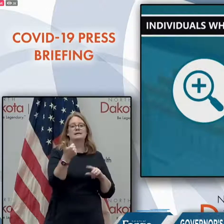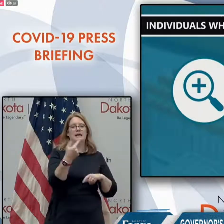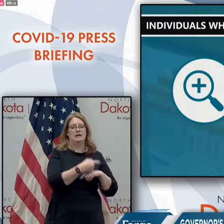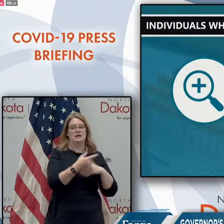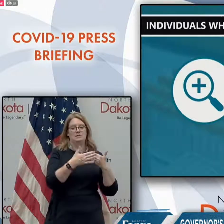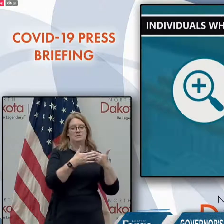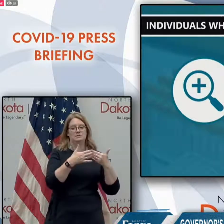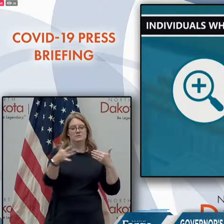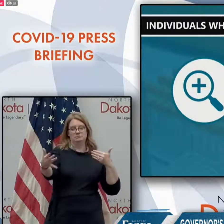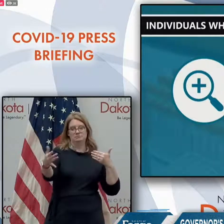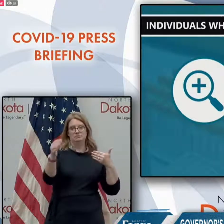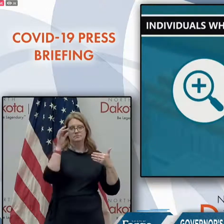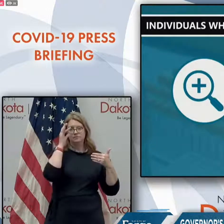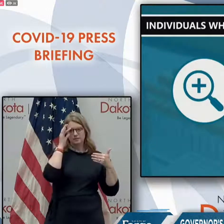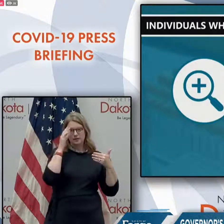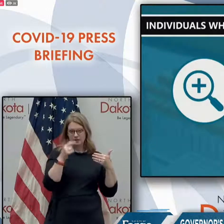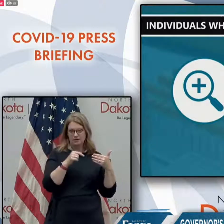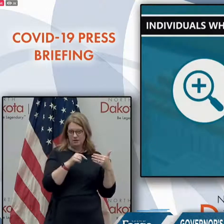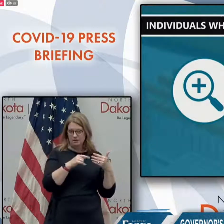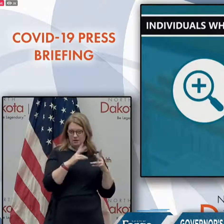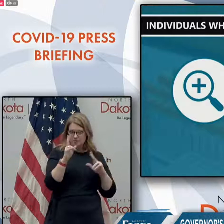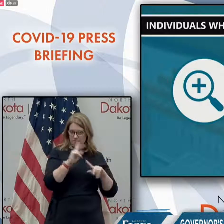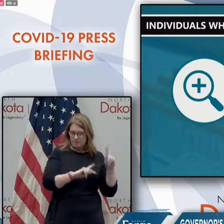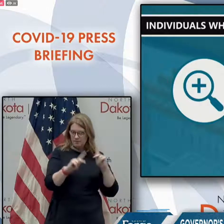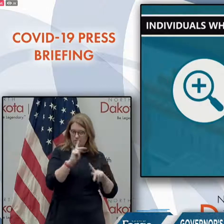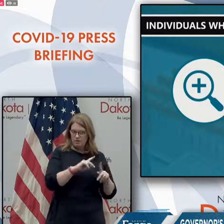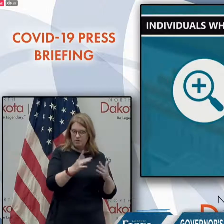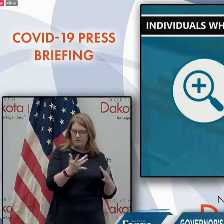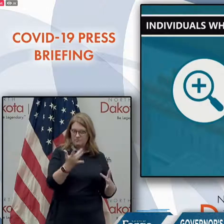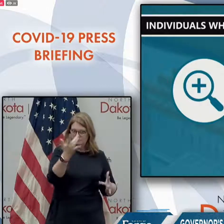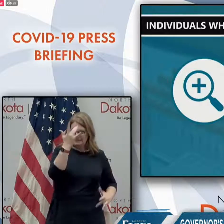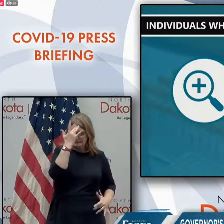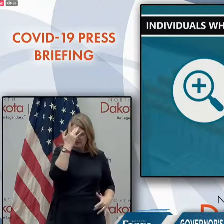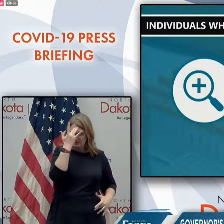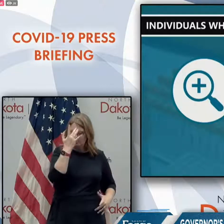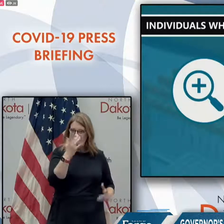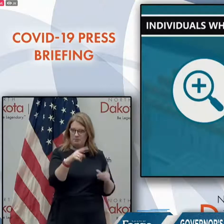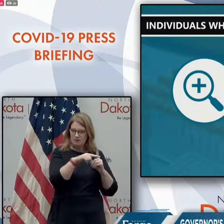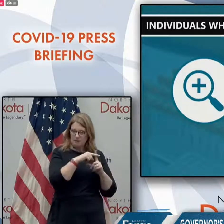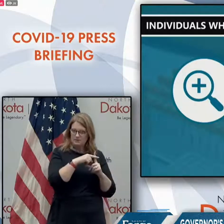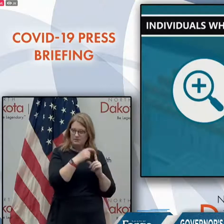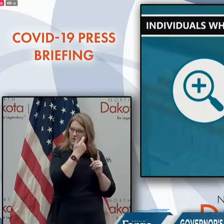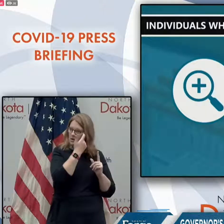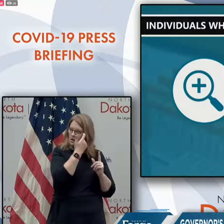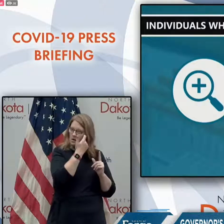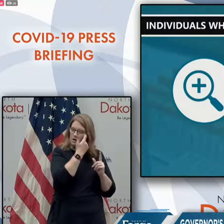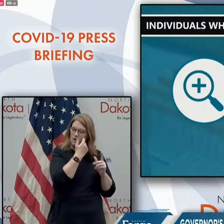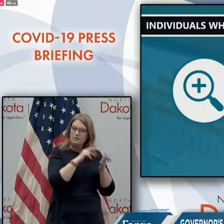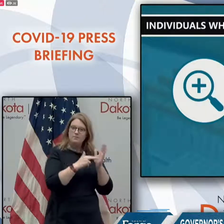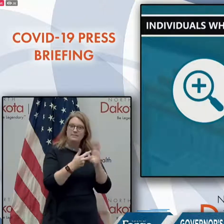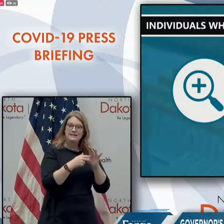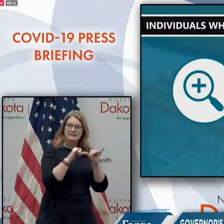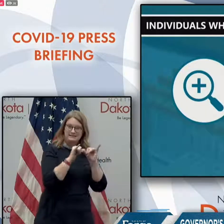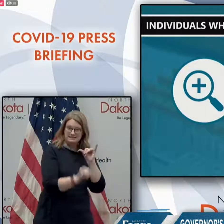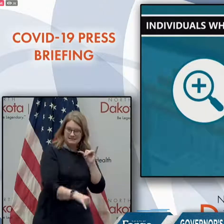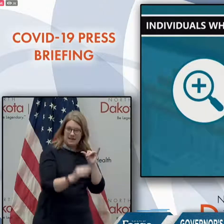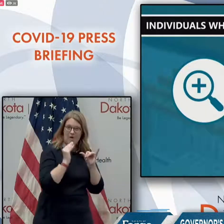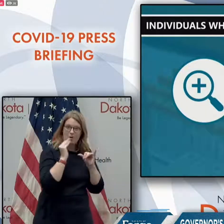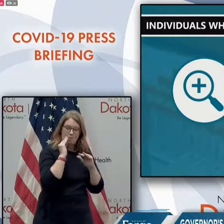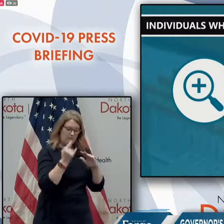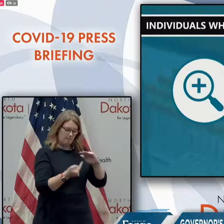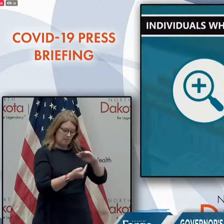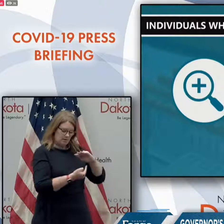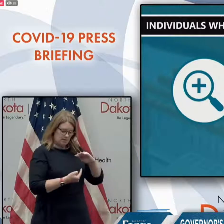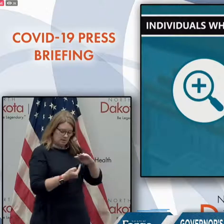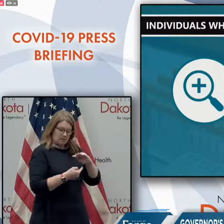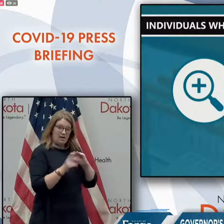that. And that's how long people who are positive need to stay home. And they need to stay home, which we call isolation. So